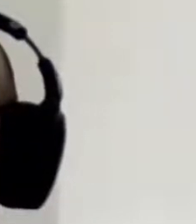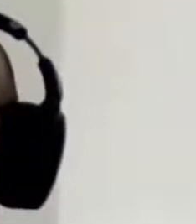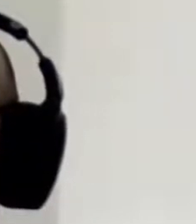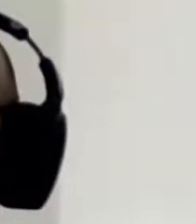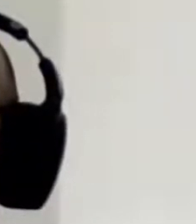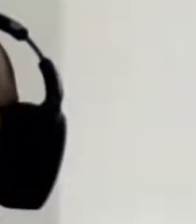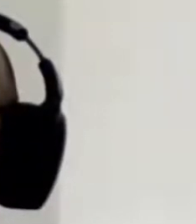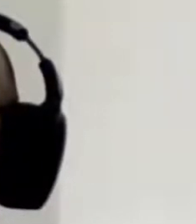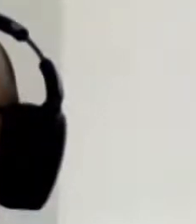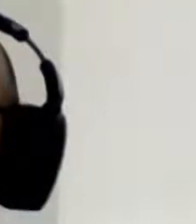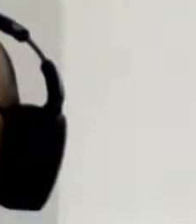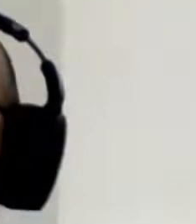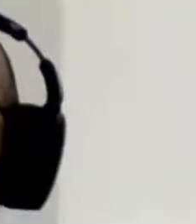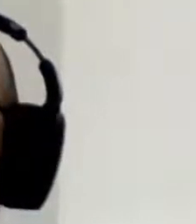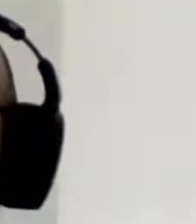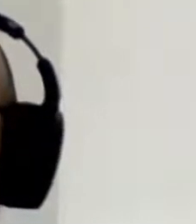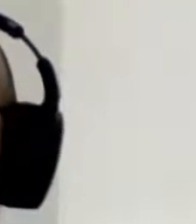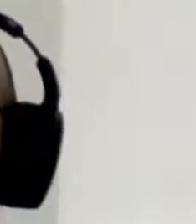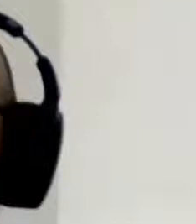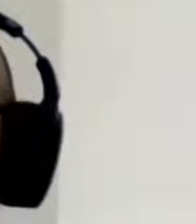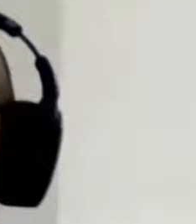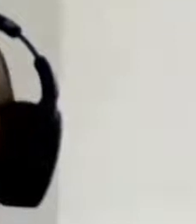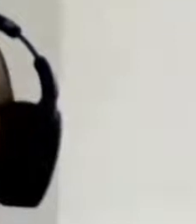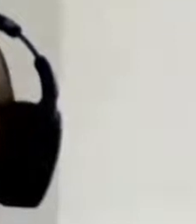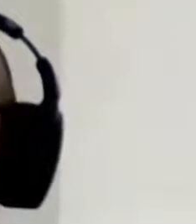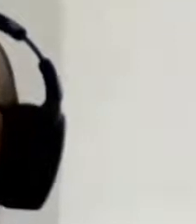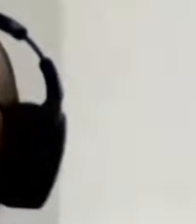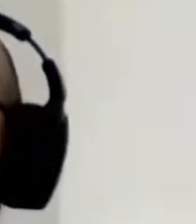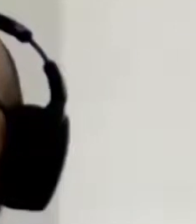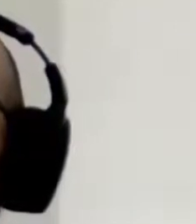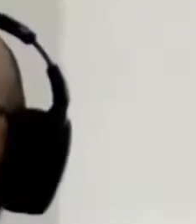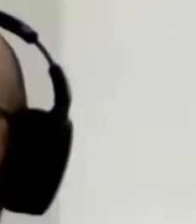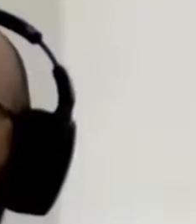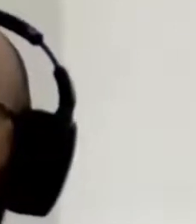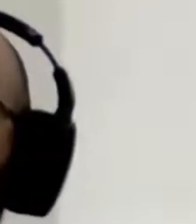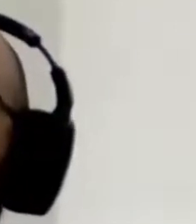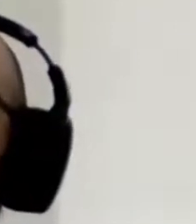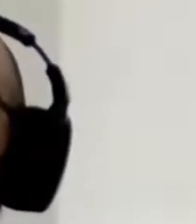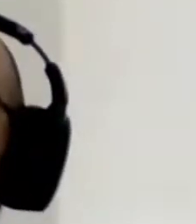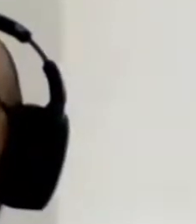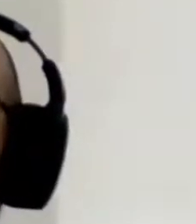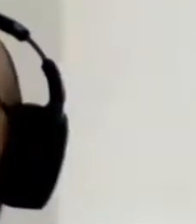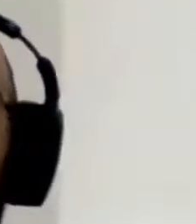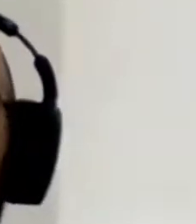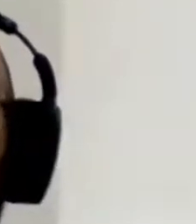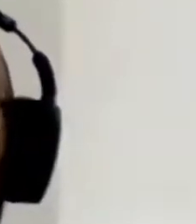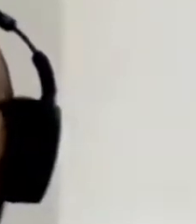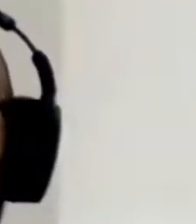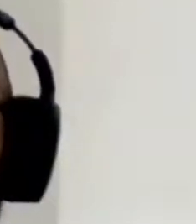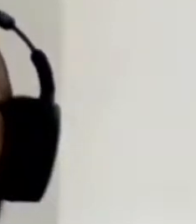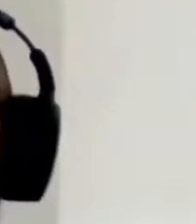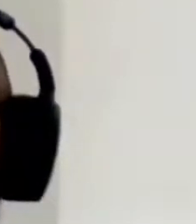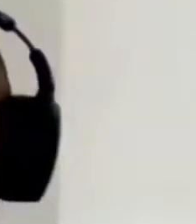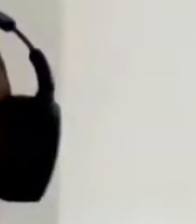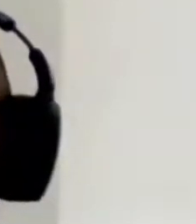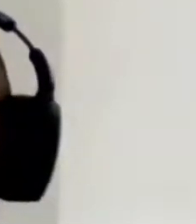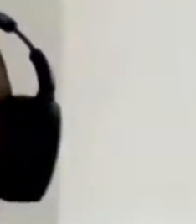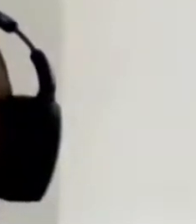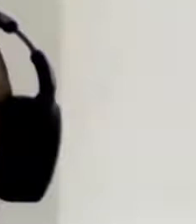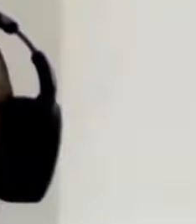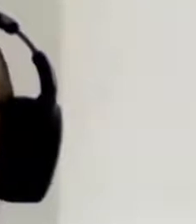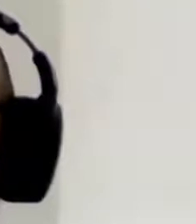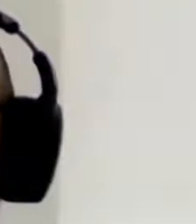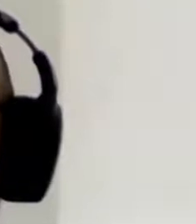legislation like the Delayed Renting Homes Wales Act to ensure affordability in the rental market throughout Wales